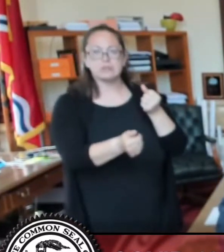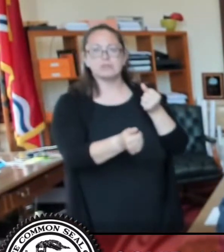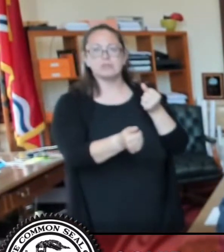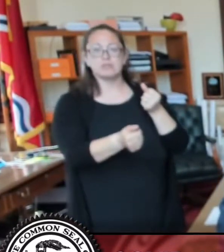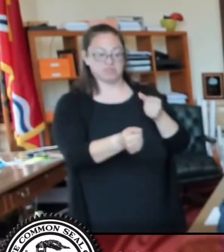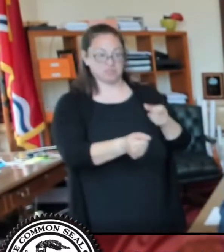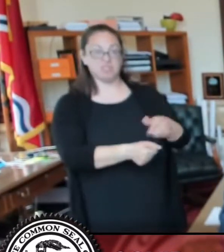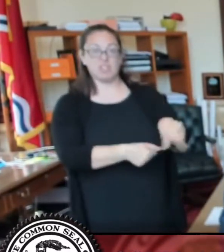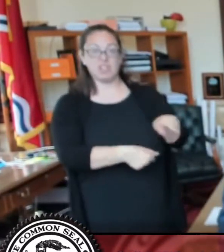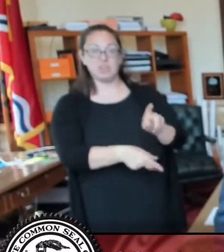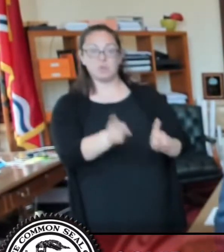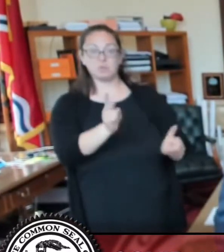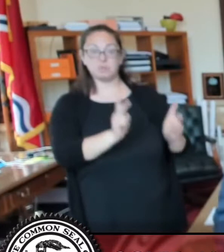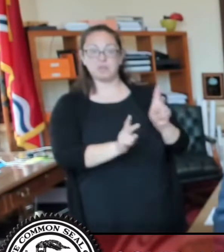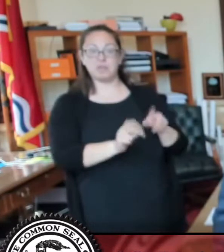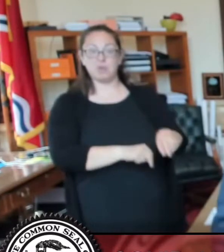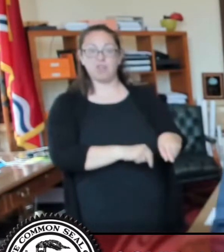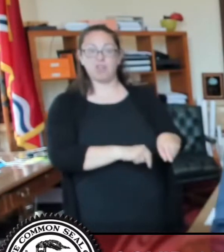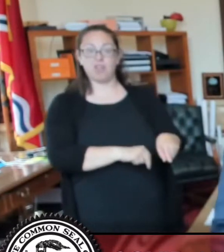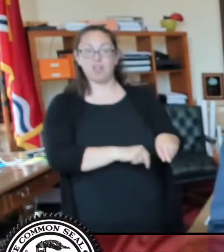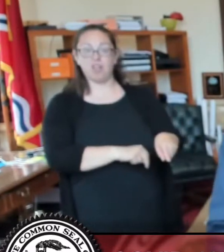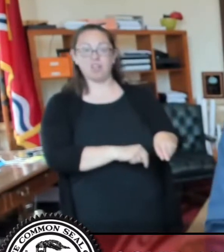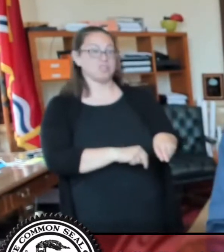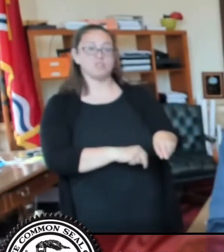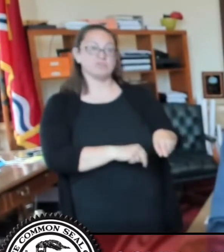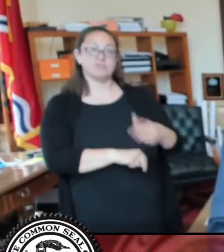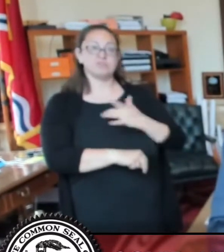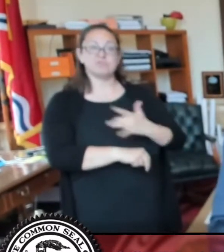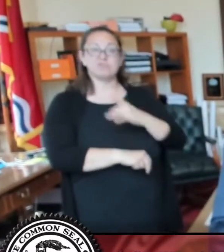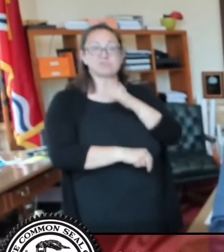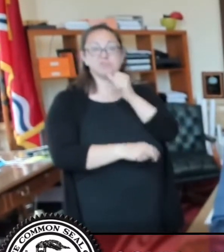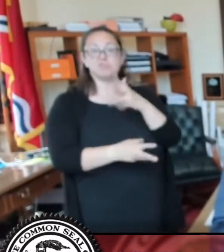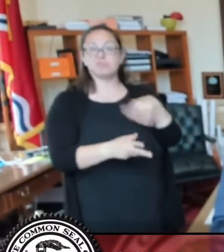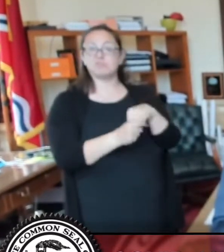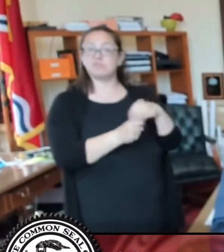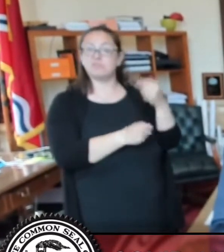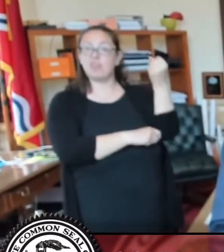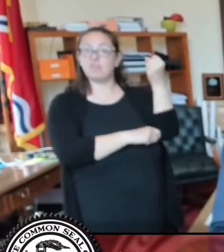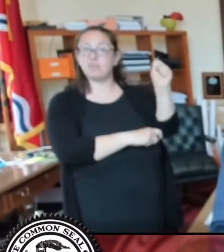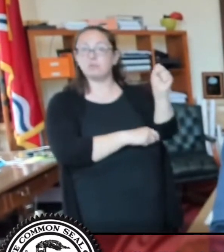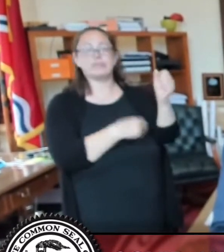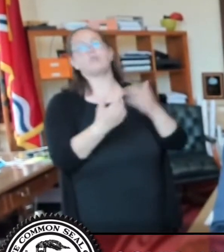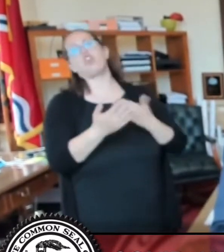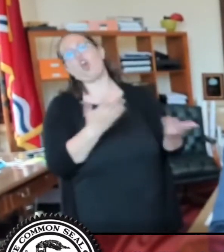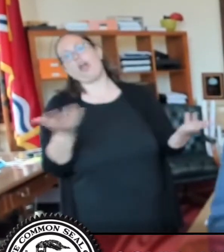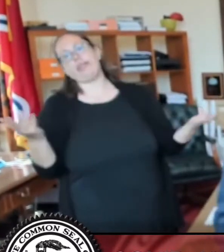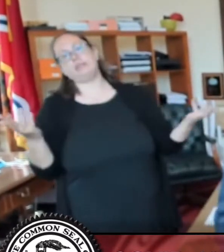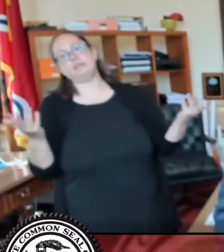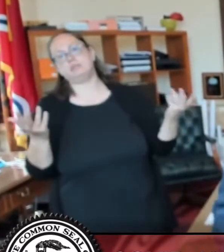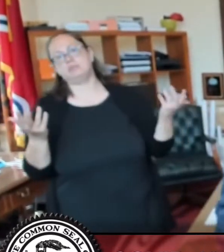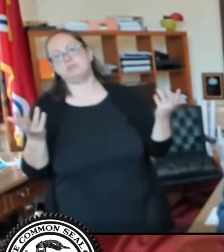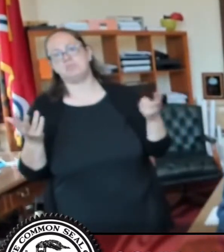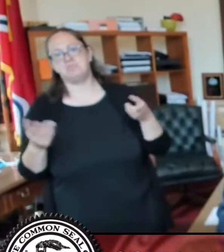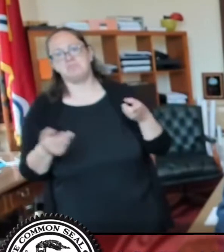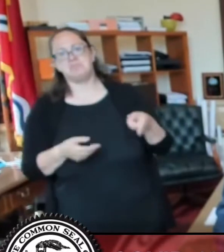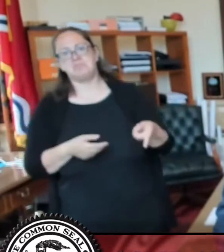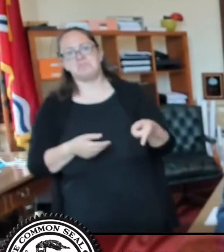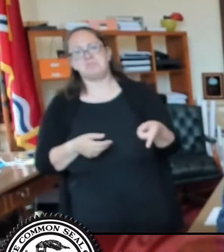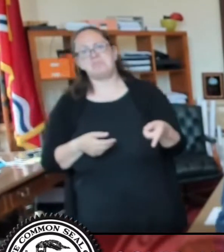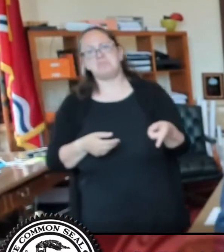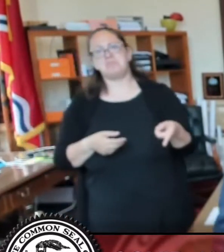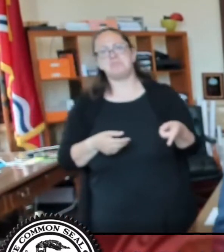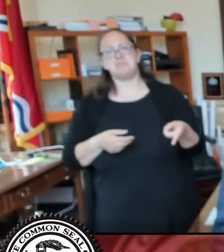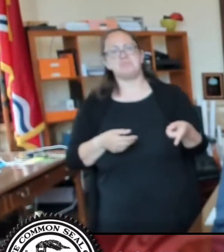not be in protest, no matter what. These are folk that were